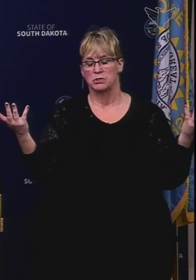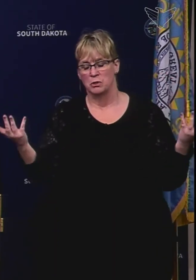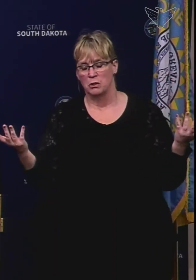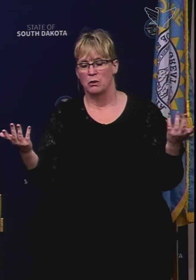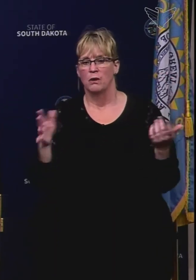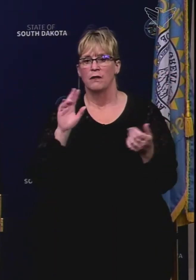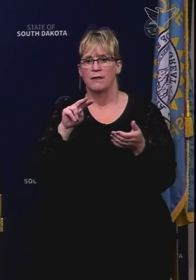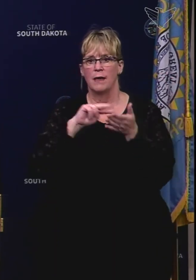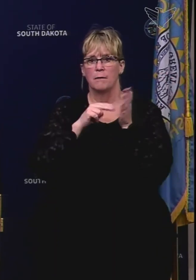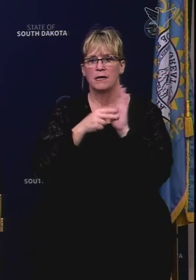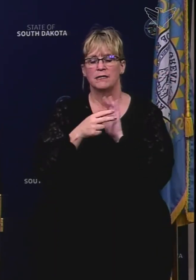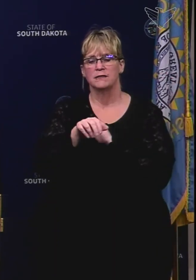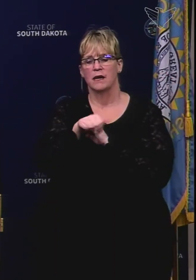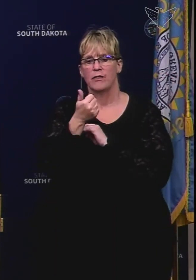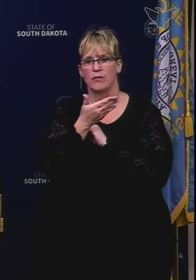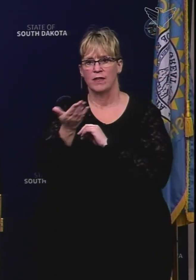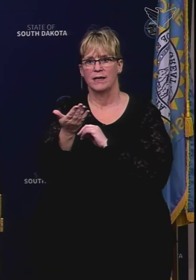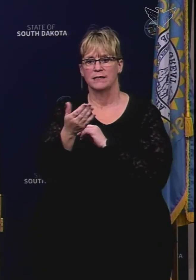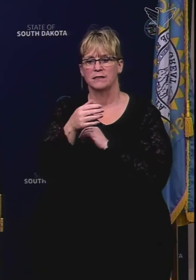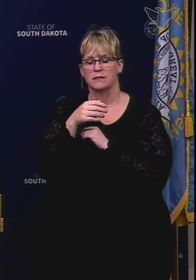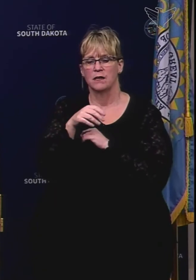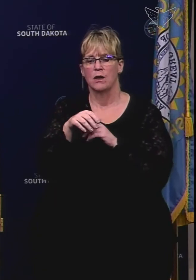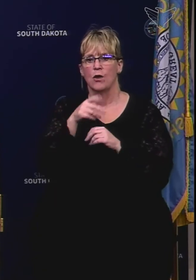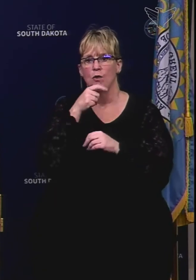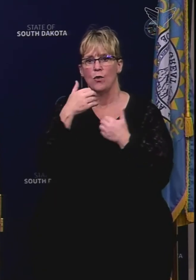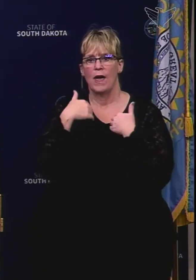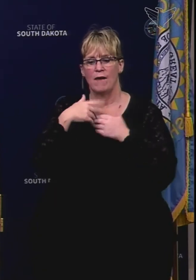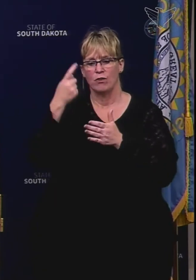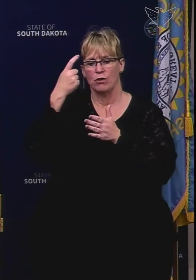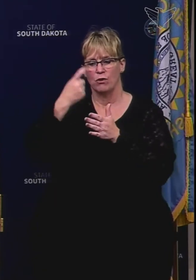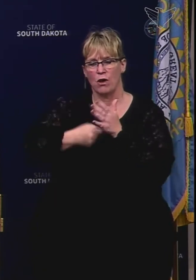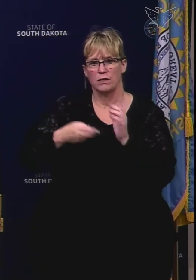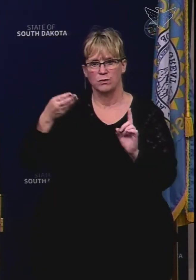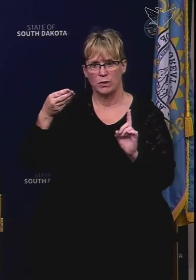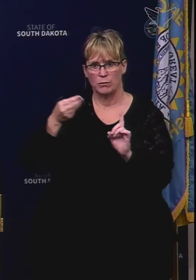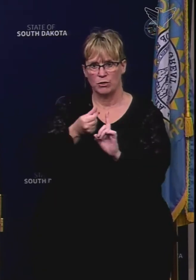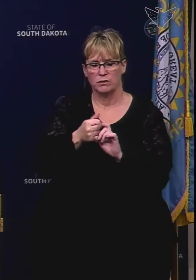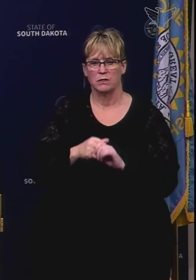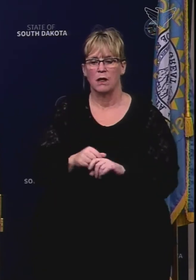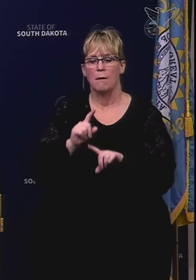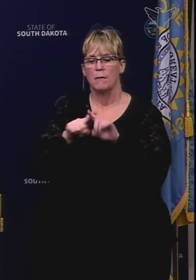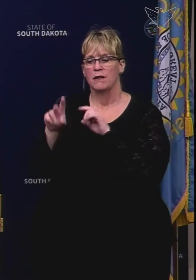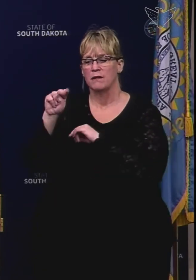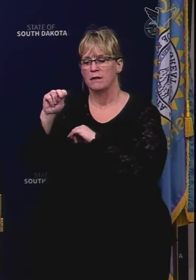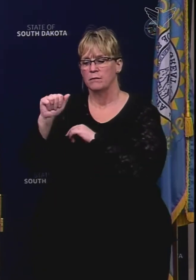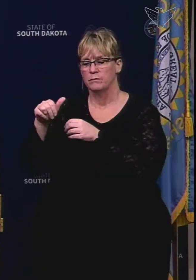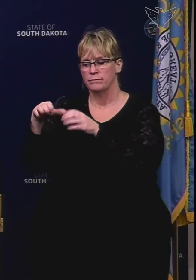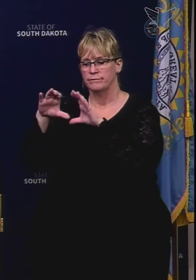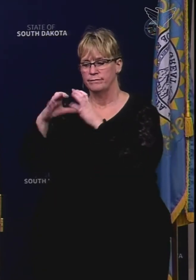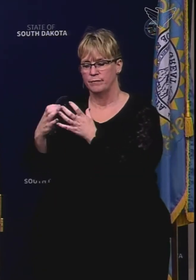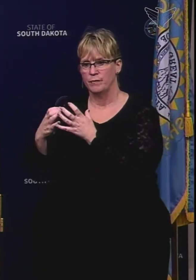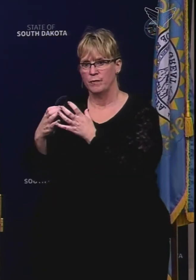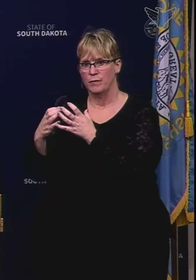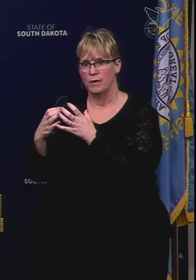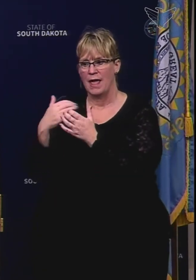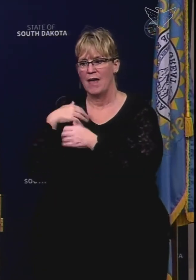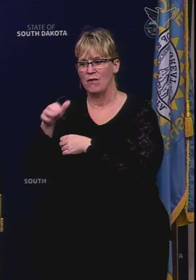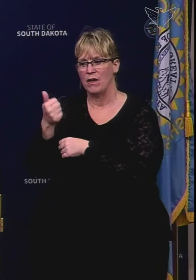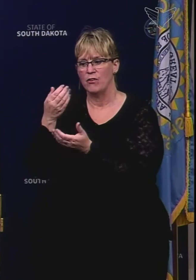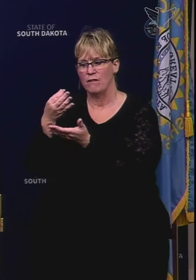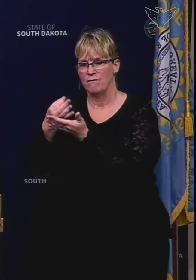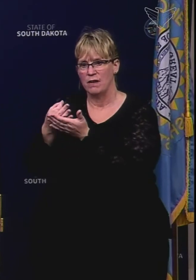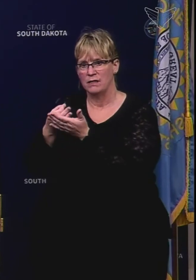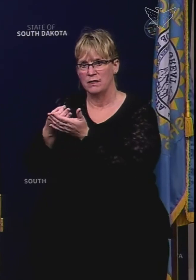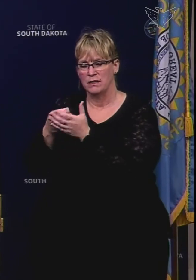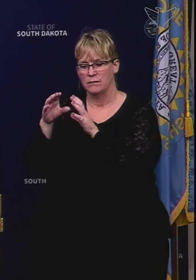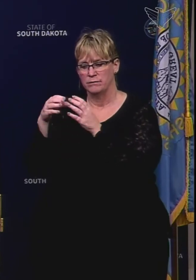looking at other jurisdictions that would be eligible to have some of their costs reimbursed. But the tribes were specifically singled out with other funding